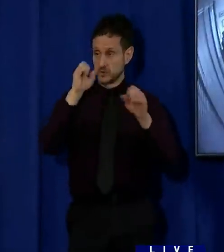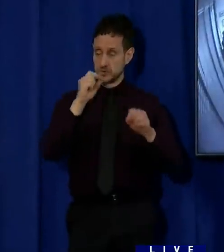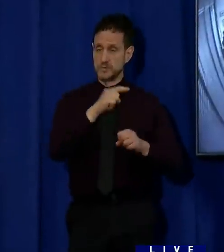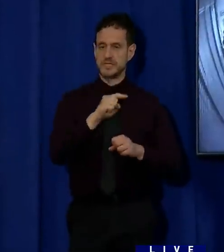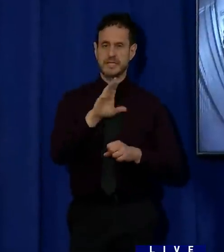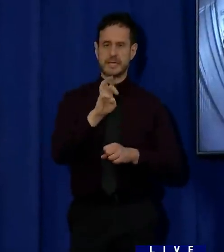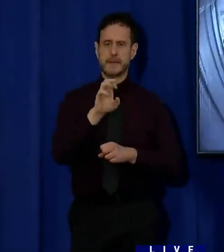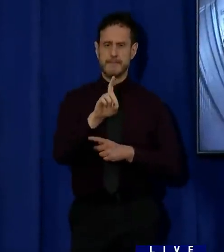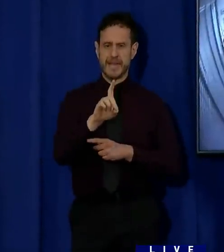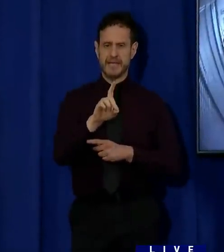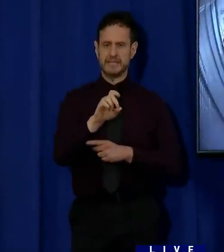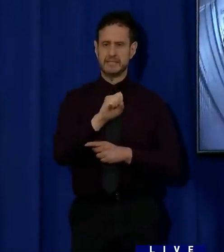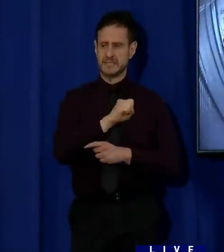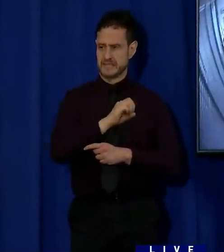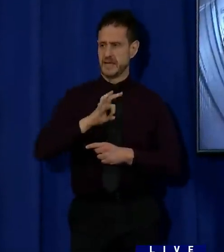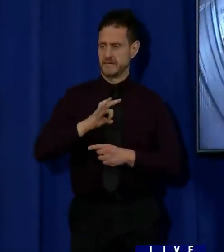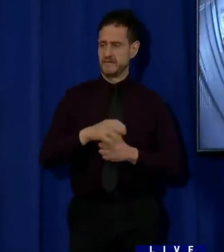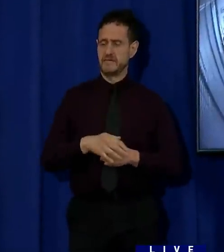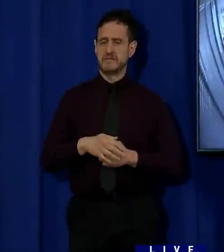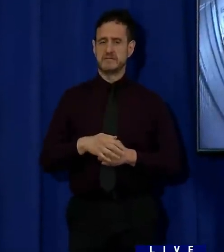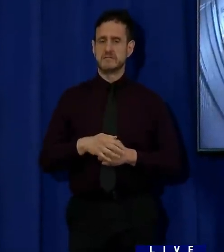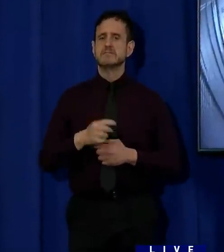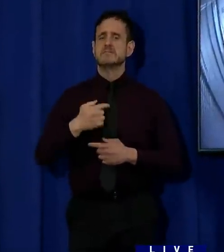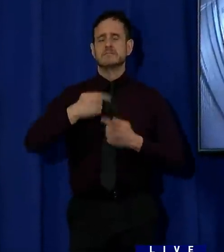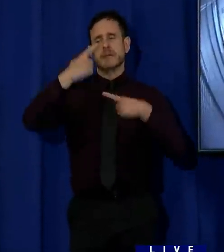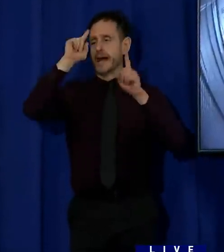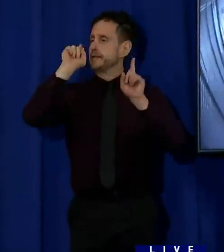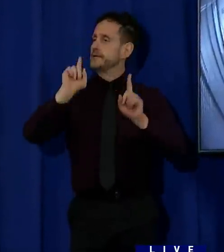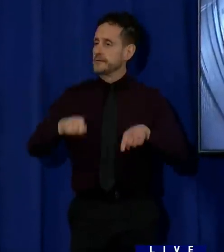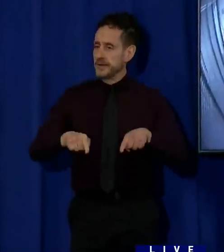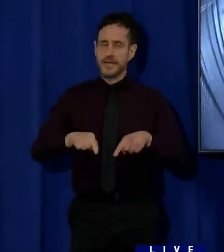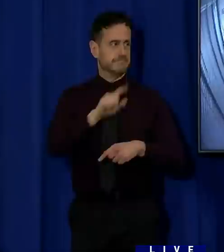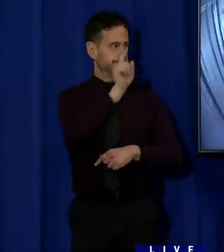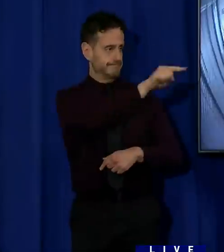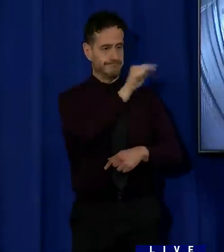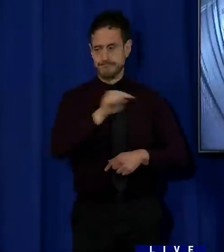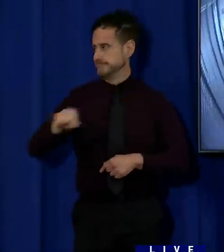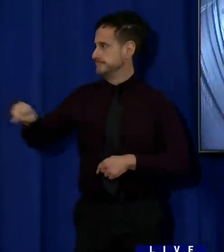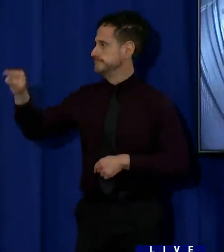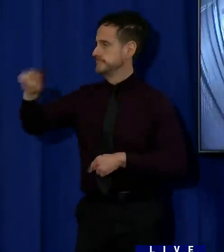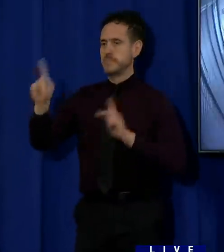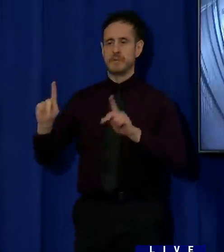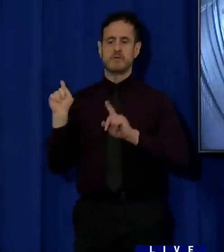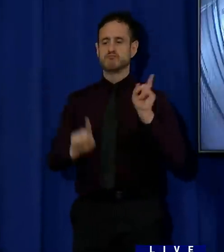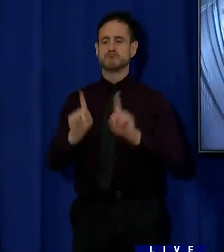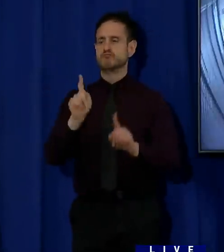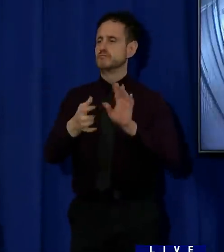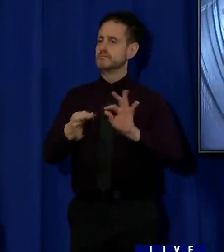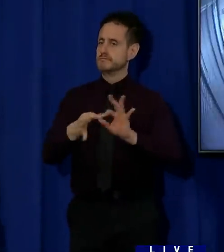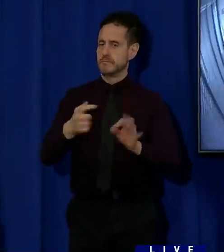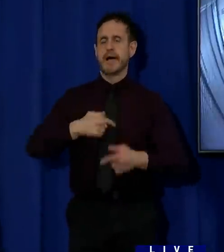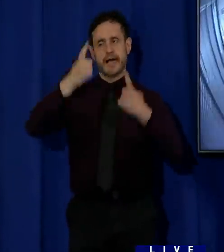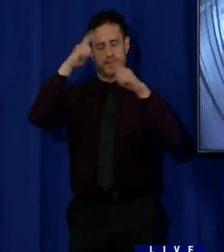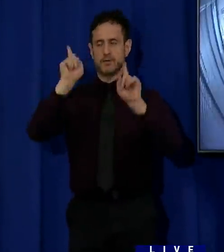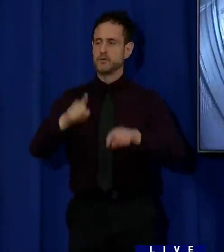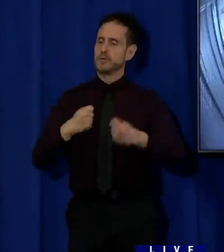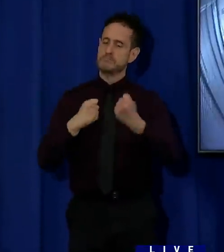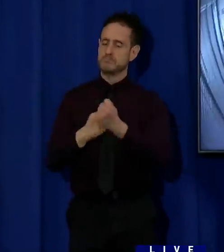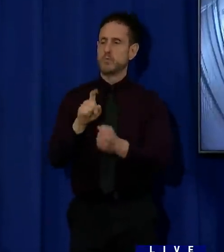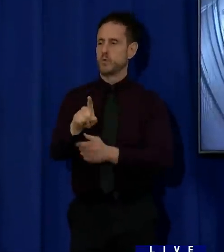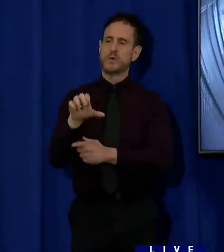staff. I agree with every single word that was said today. If I could just take a quick